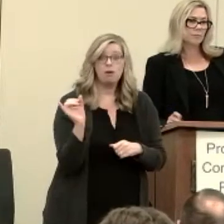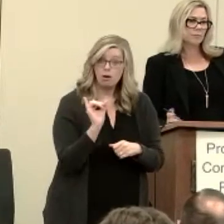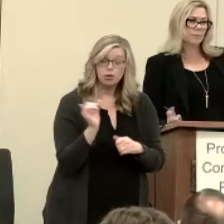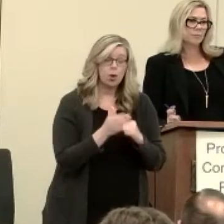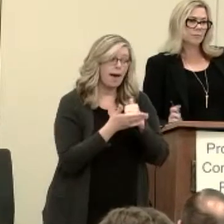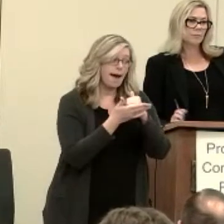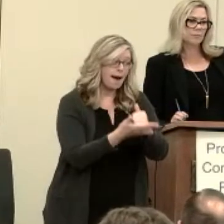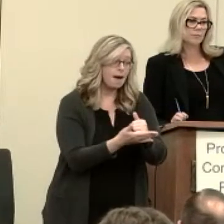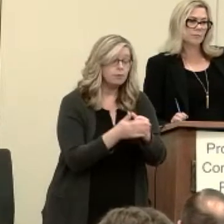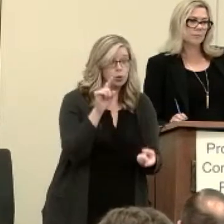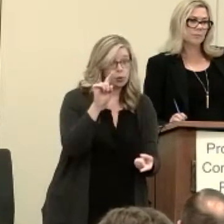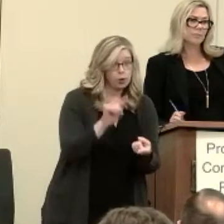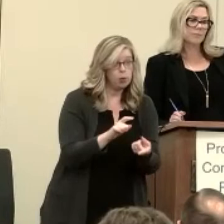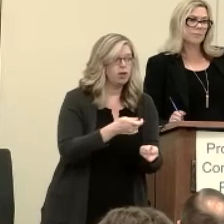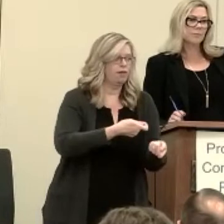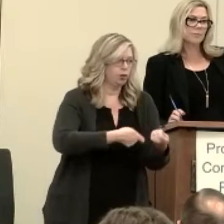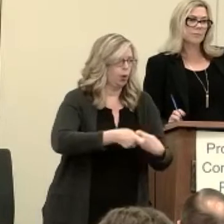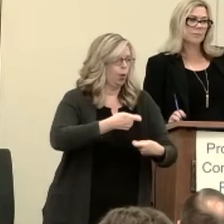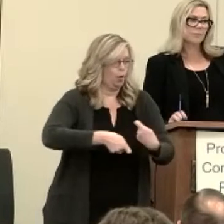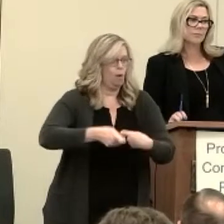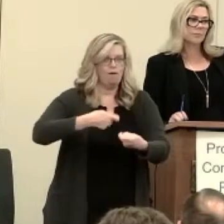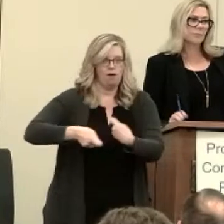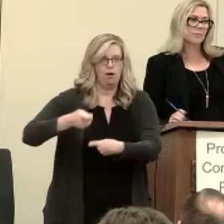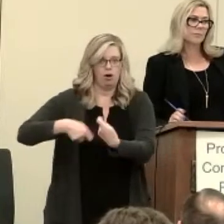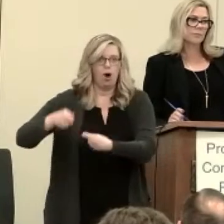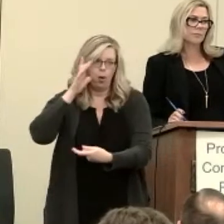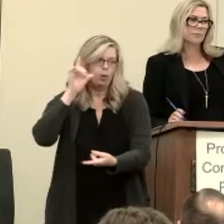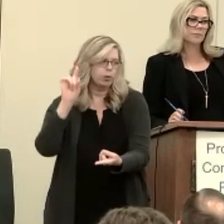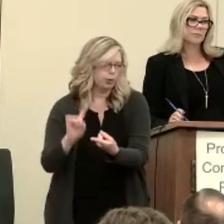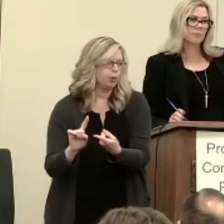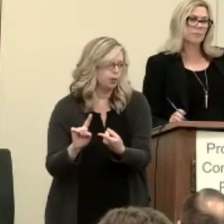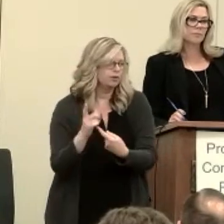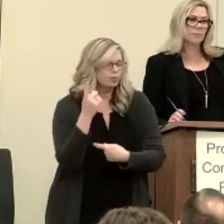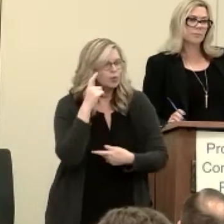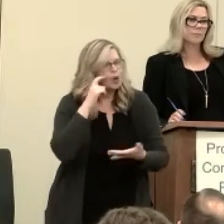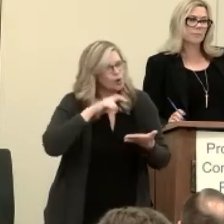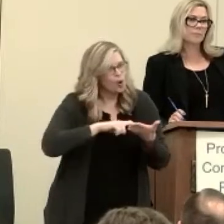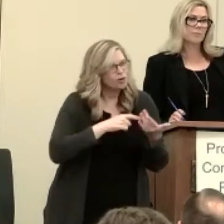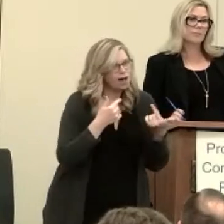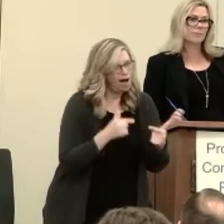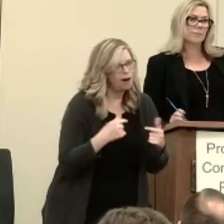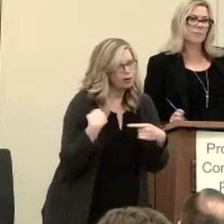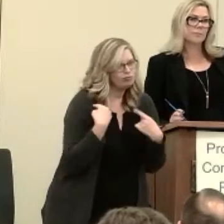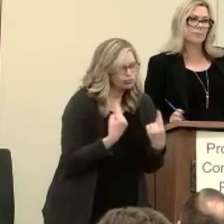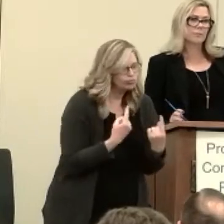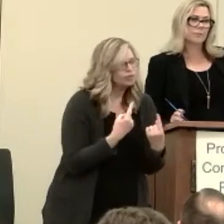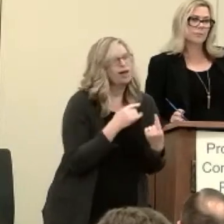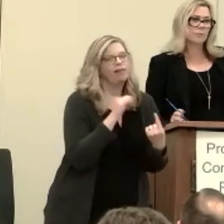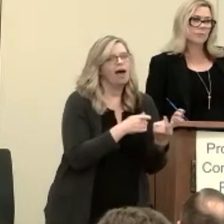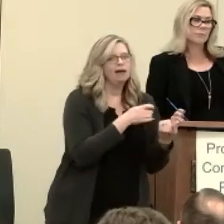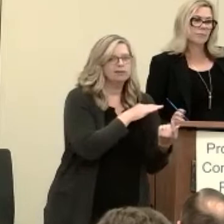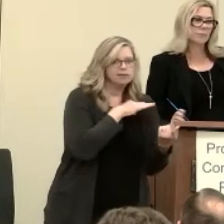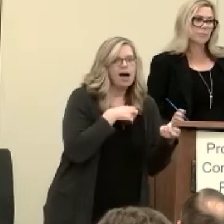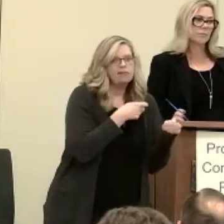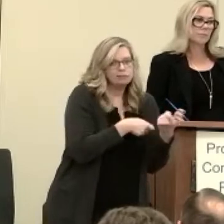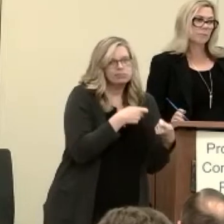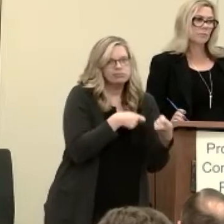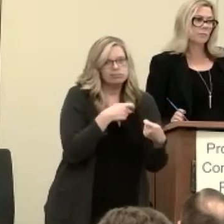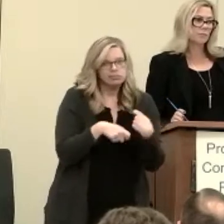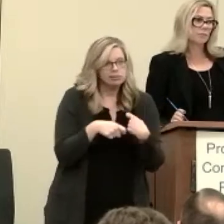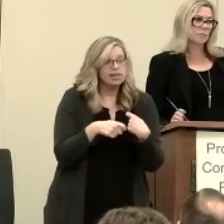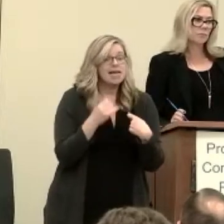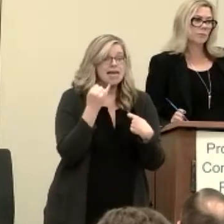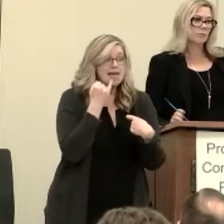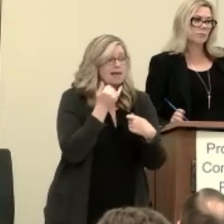reduce turnover that we see within the disability support workers community, so that we can have folks that